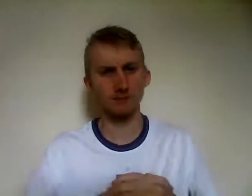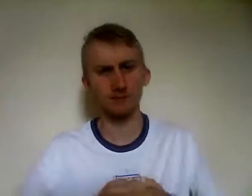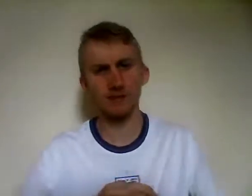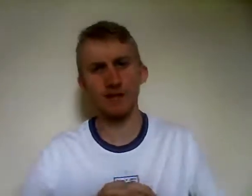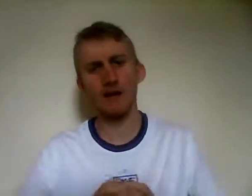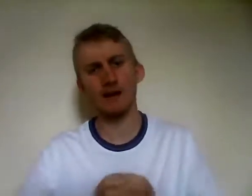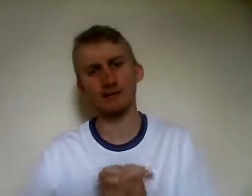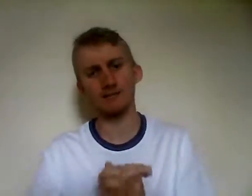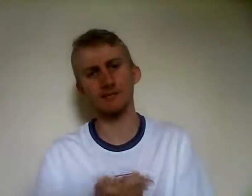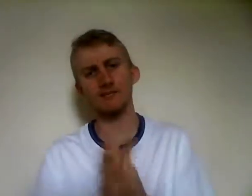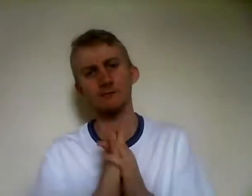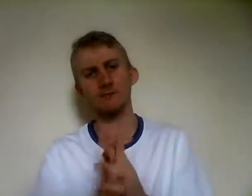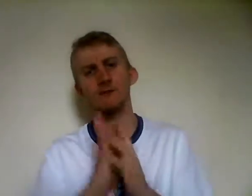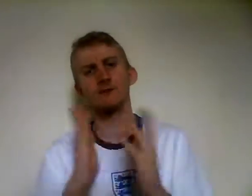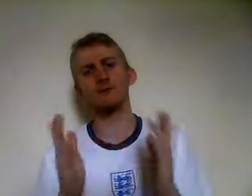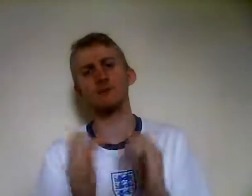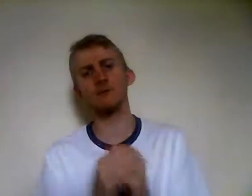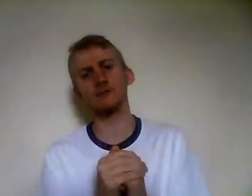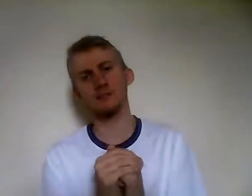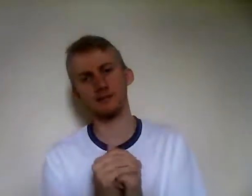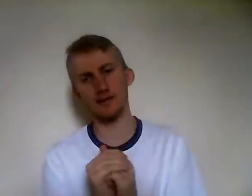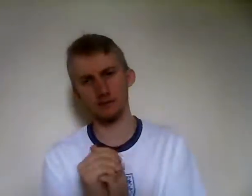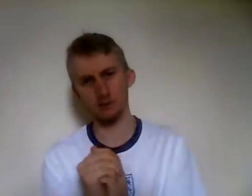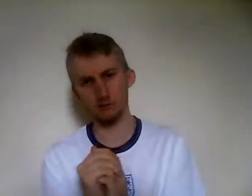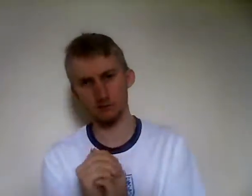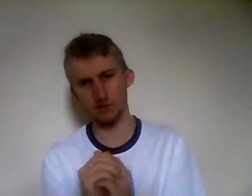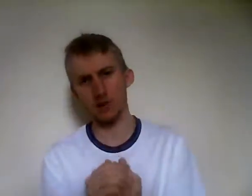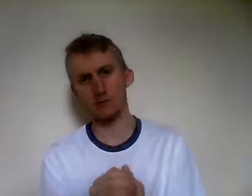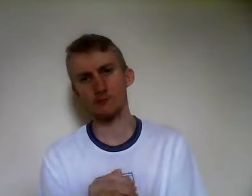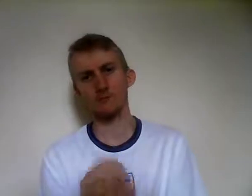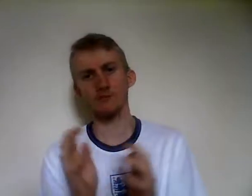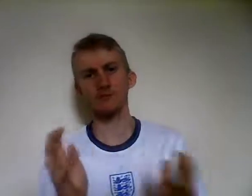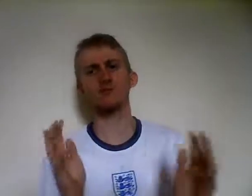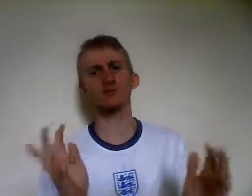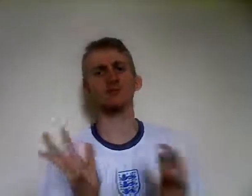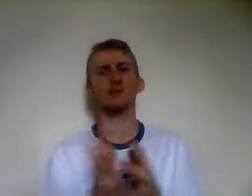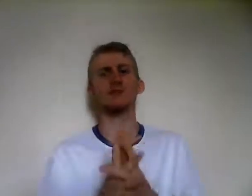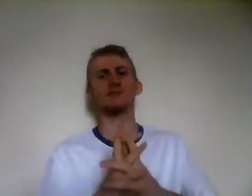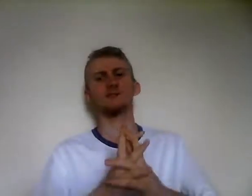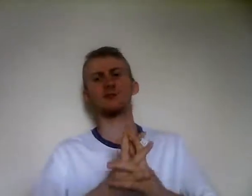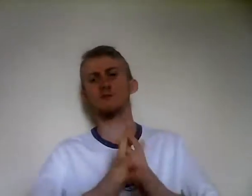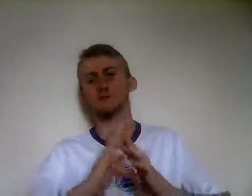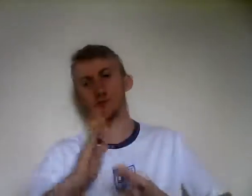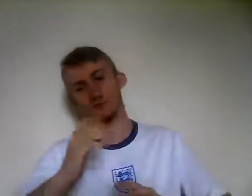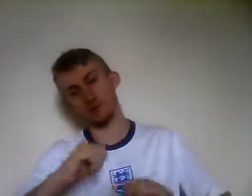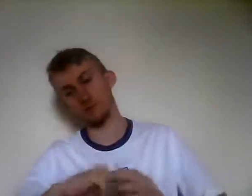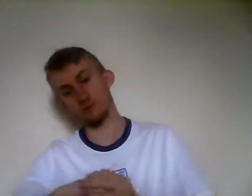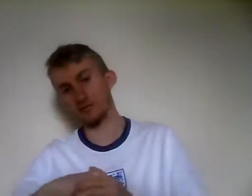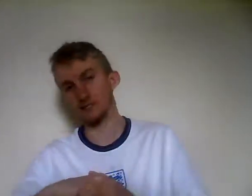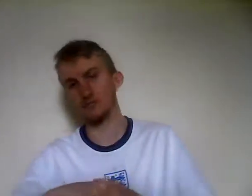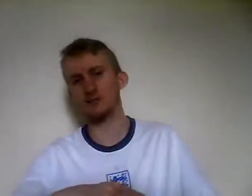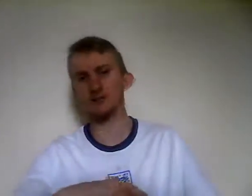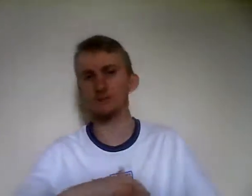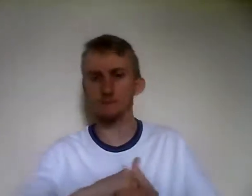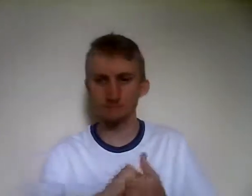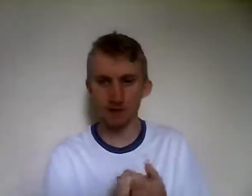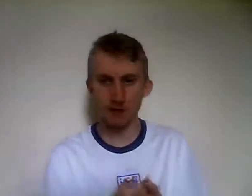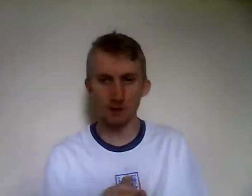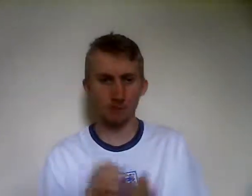winger Harry Kewell was appointed as head coach, becoming the first Australian to coach a professional English side, with